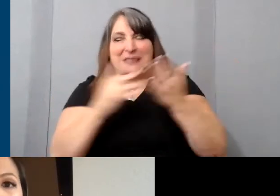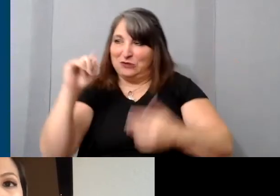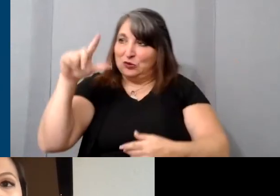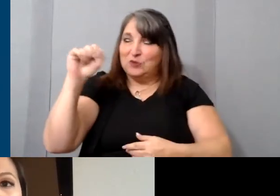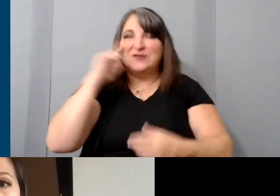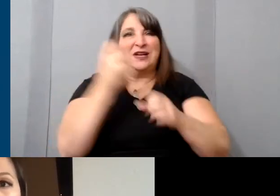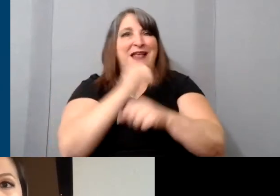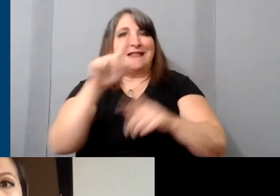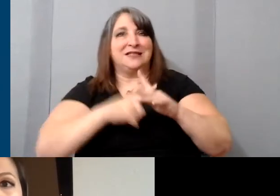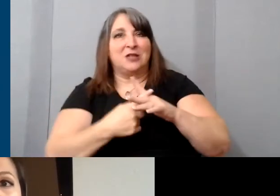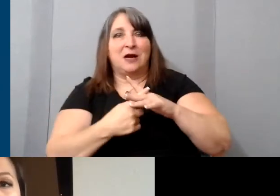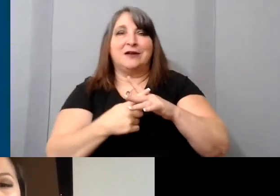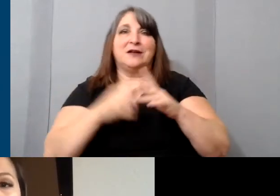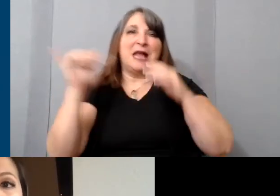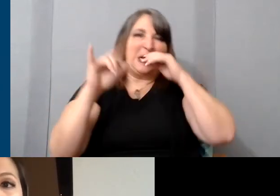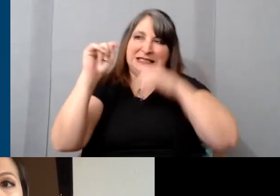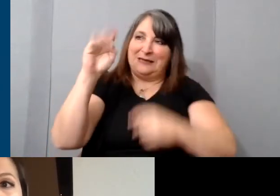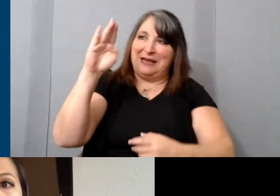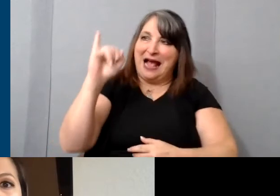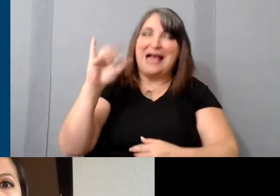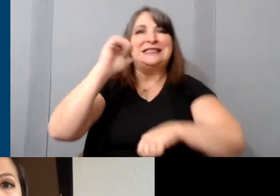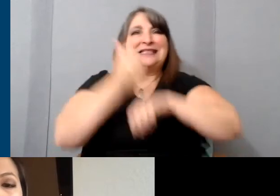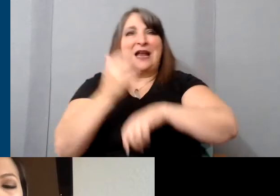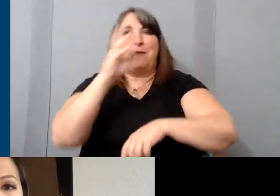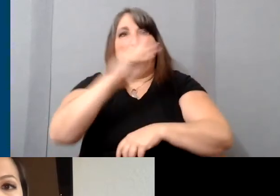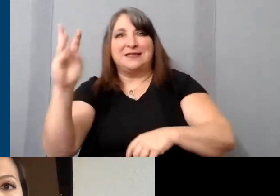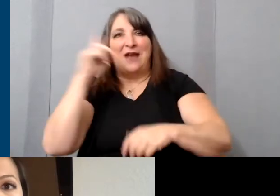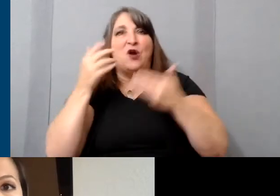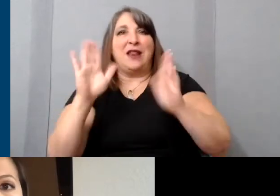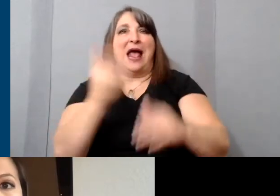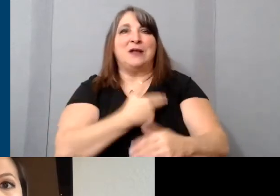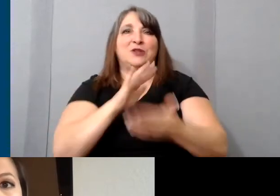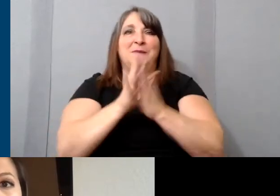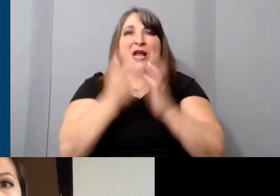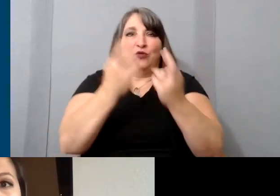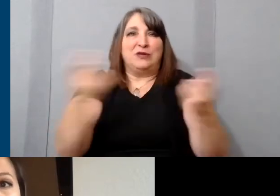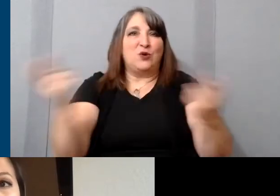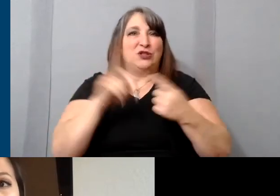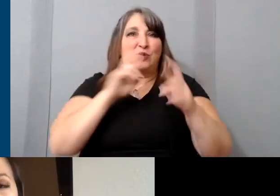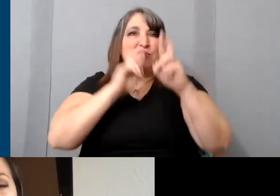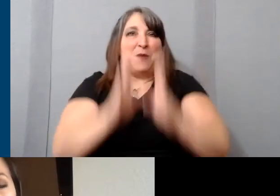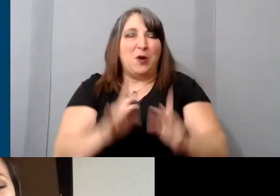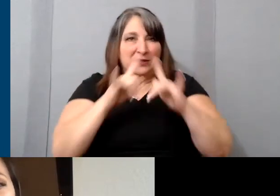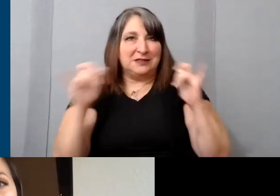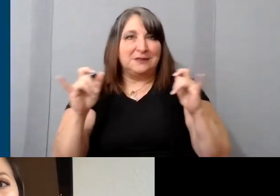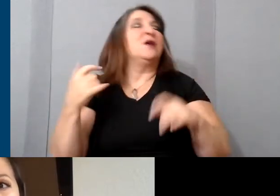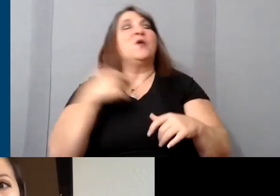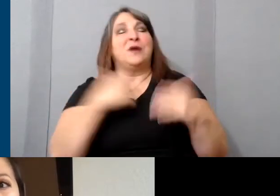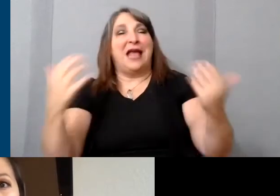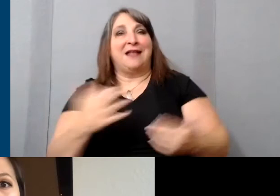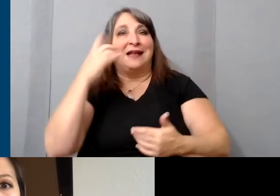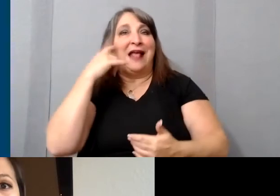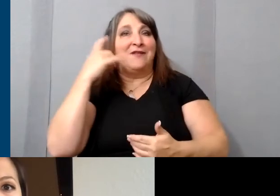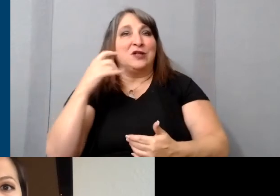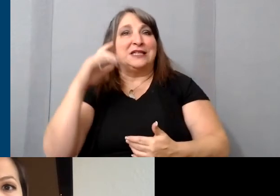that started, like MailChimp, TVIs, and setting up our website to allow us to be a resource to reporters. And one thing that we at the California Democratic Party